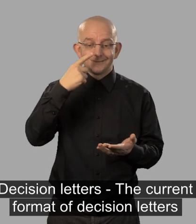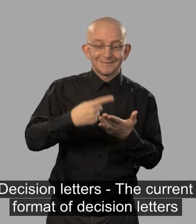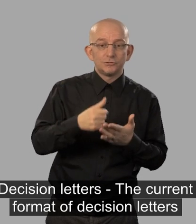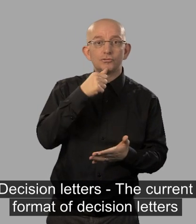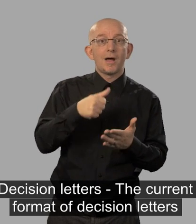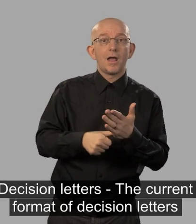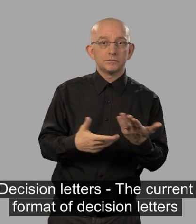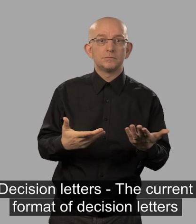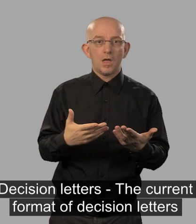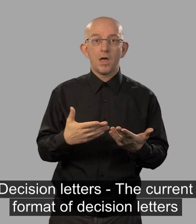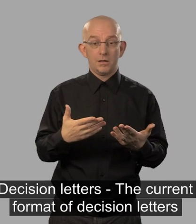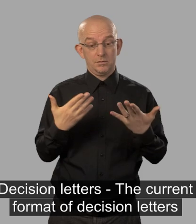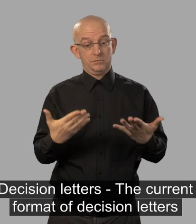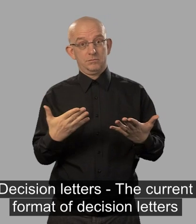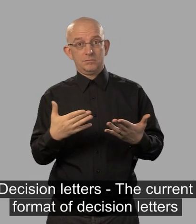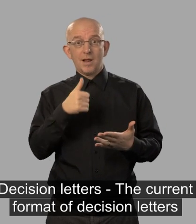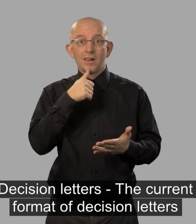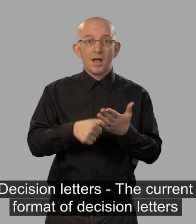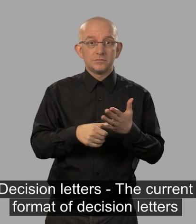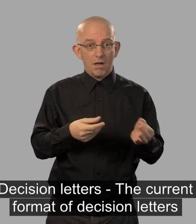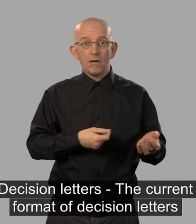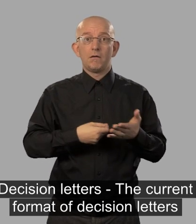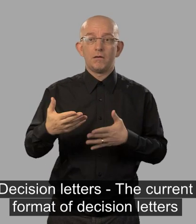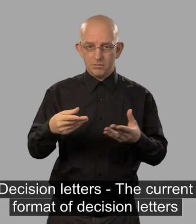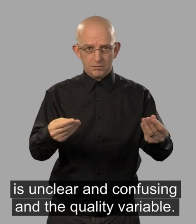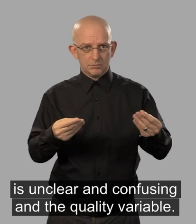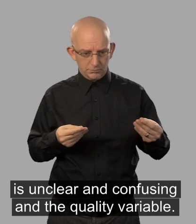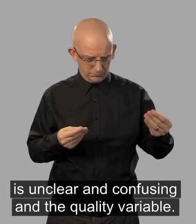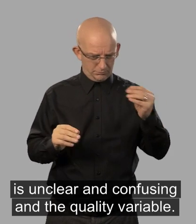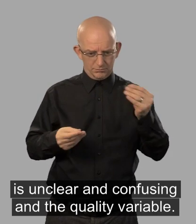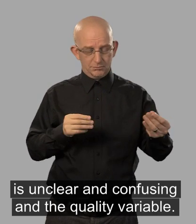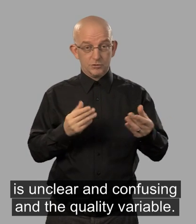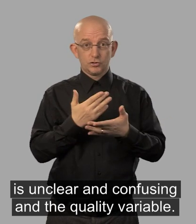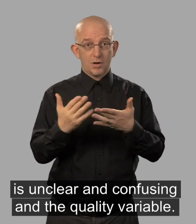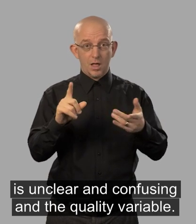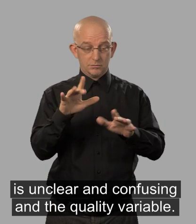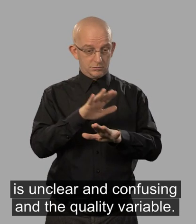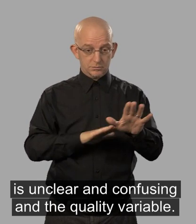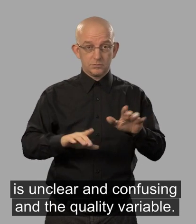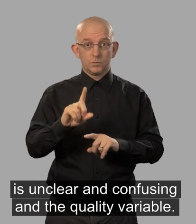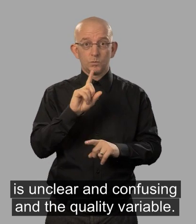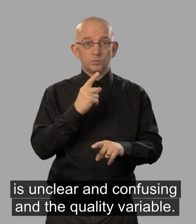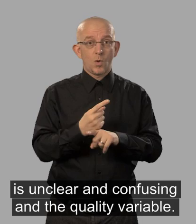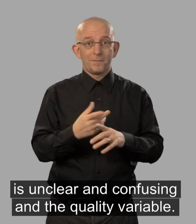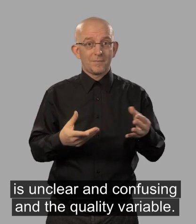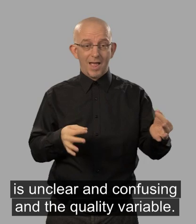Decision letters. The current format of decision letters is unclear and confusing, and the